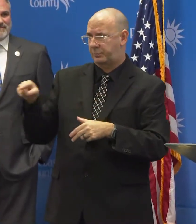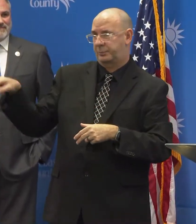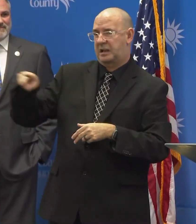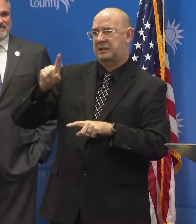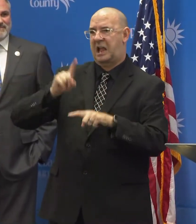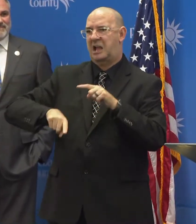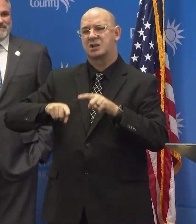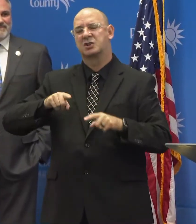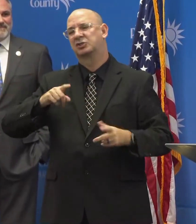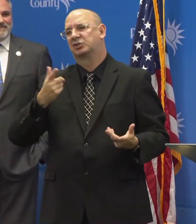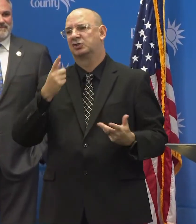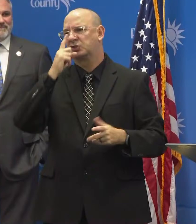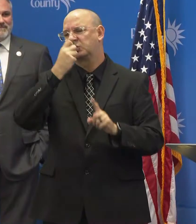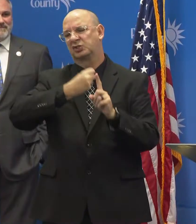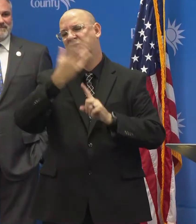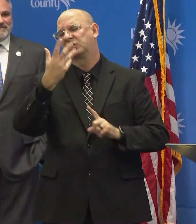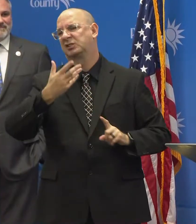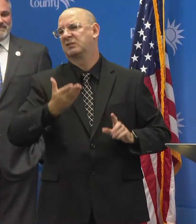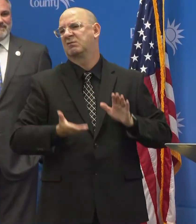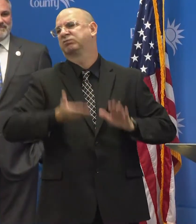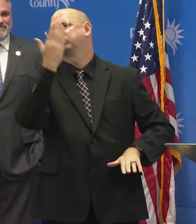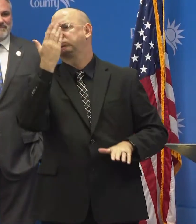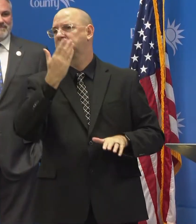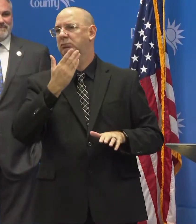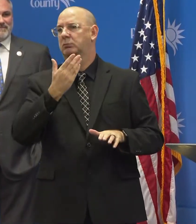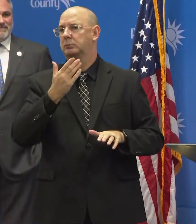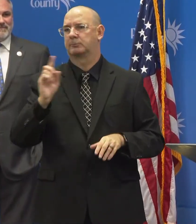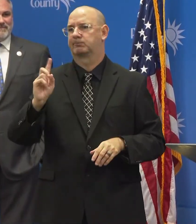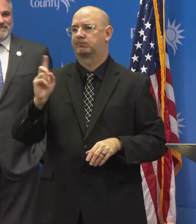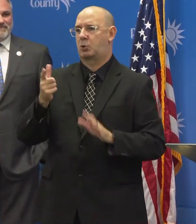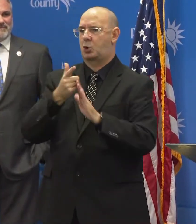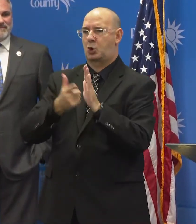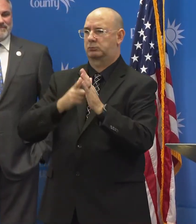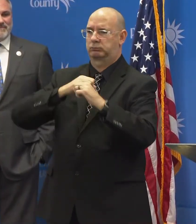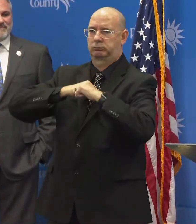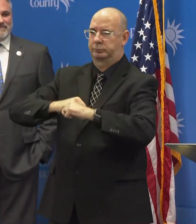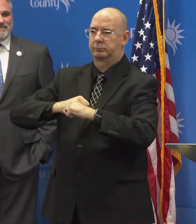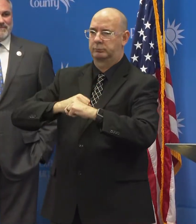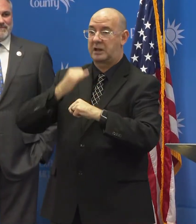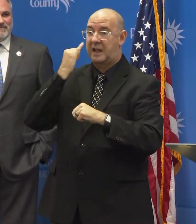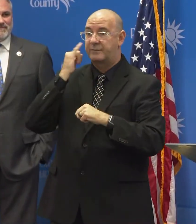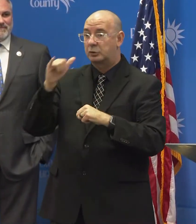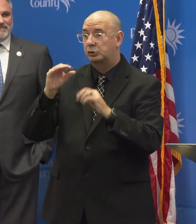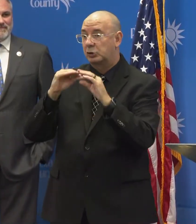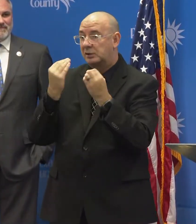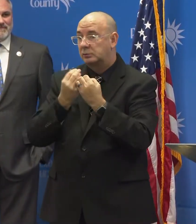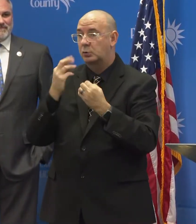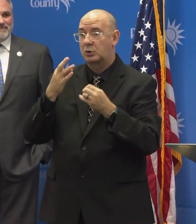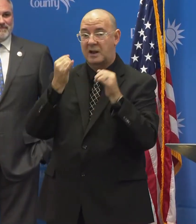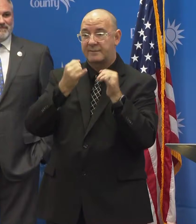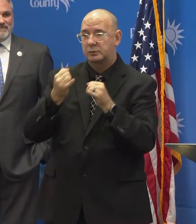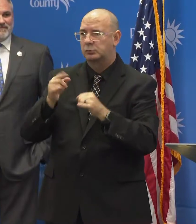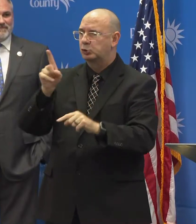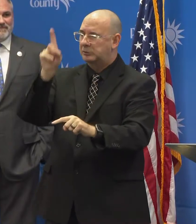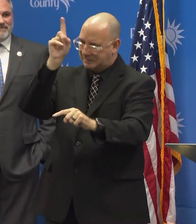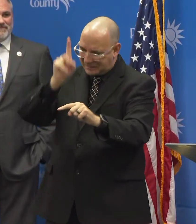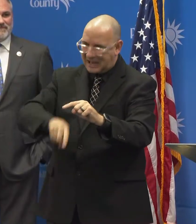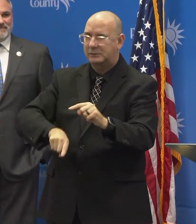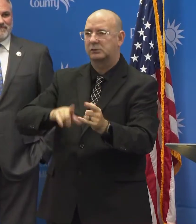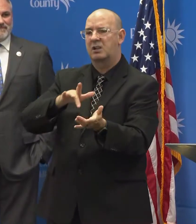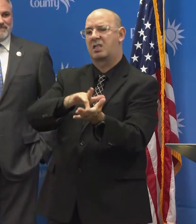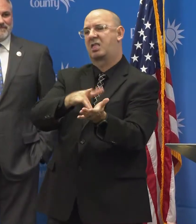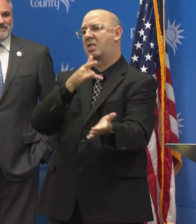gouging laws are in effect right now. That means you cannot, whether you're an organization or an individual, you cannot take advantage of an